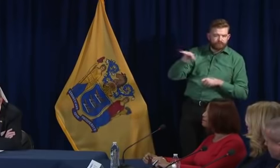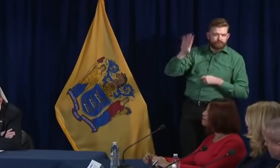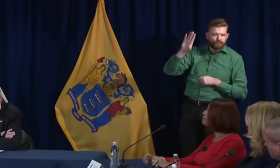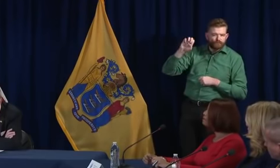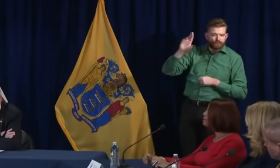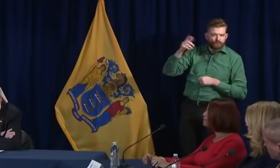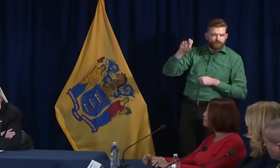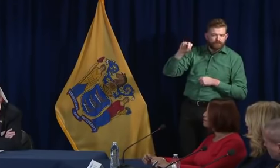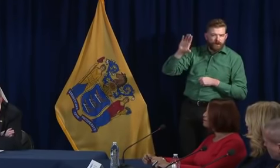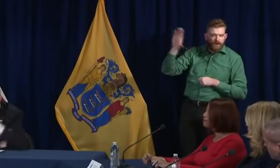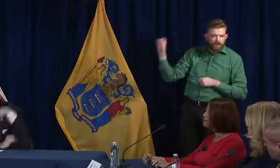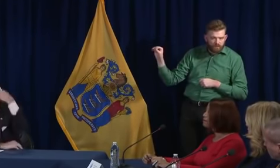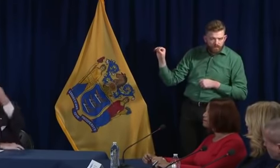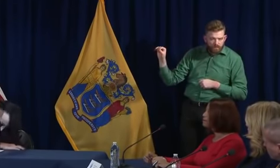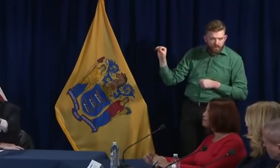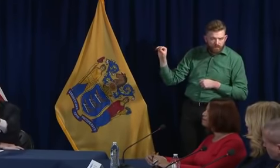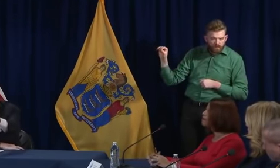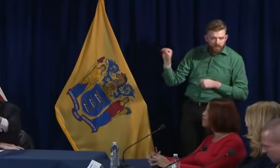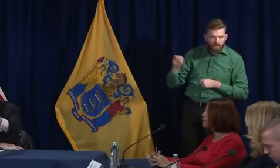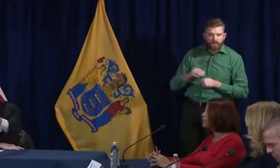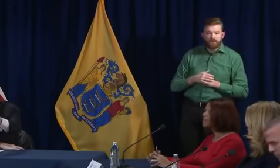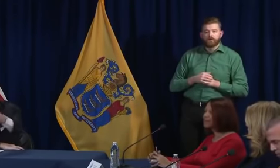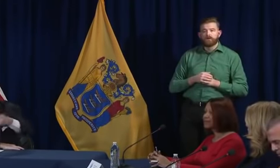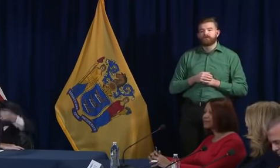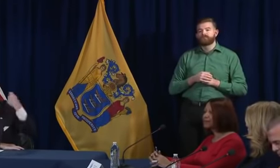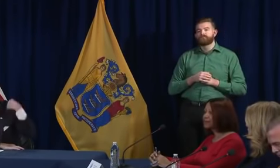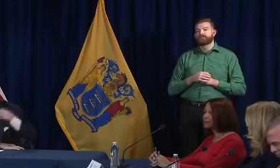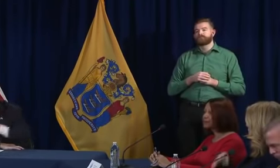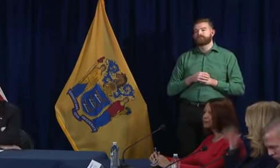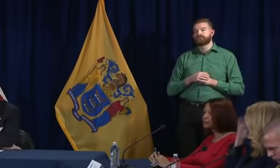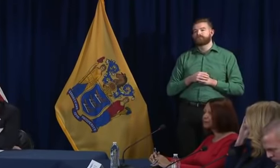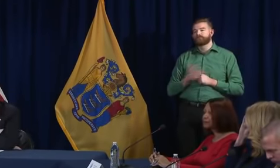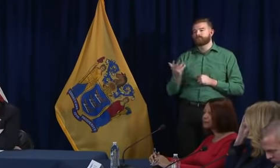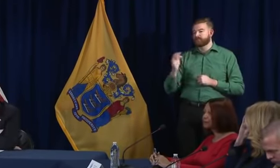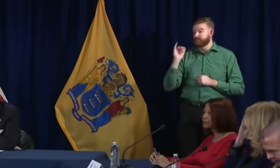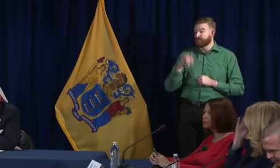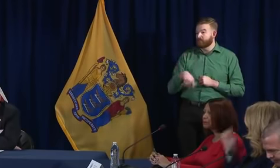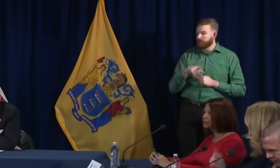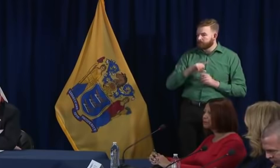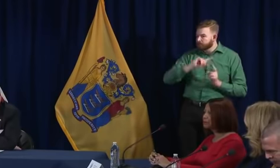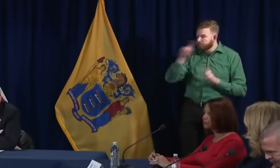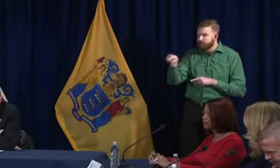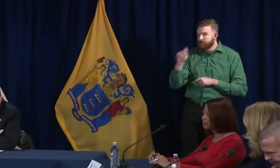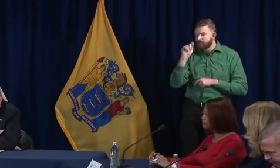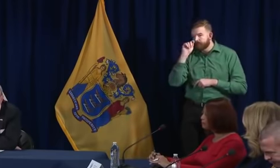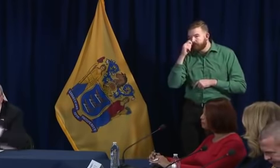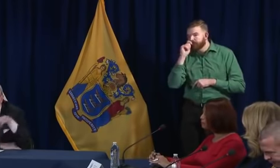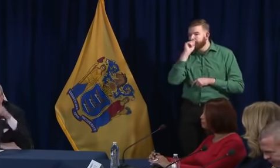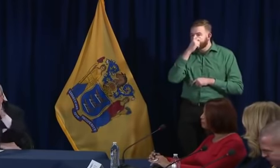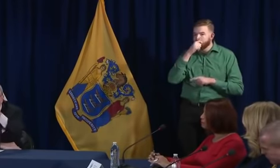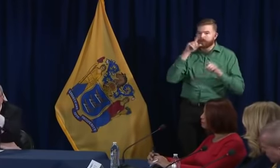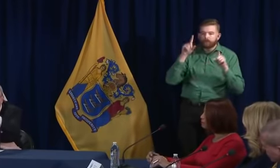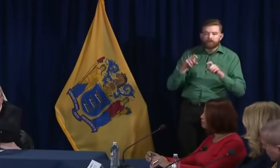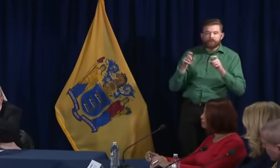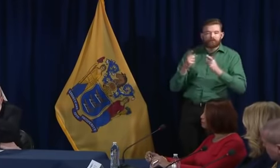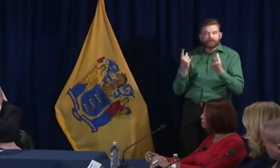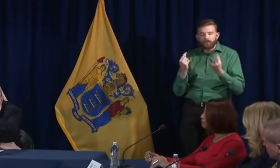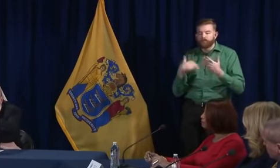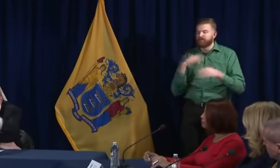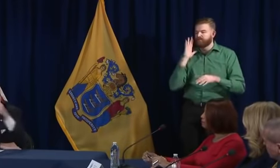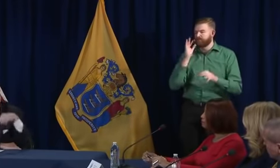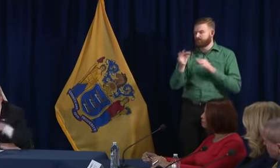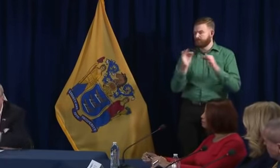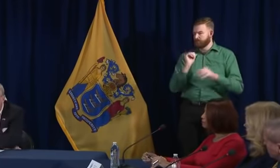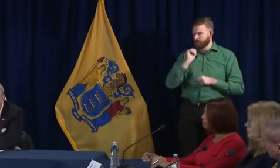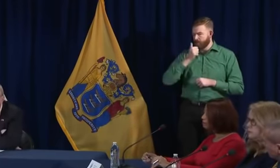reception site where you're going to give your swab, and then it will be tested on the back end. And then secondly,